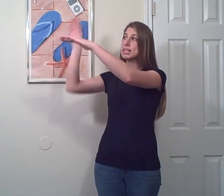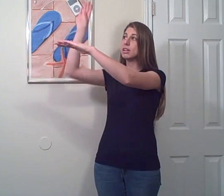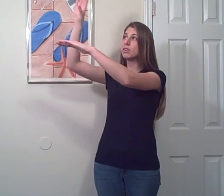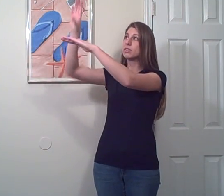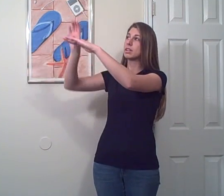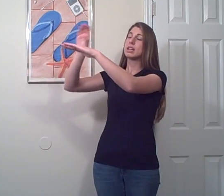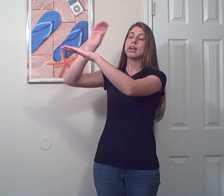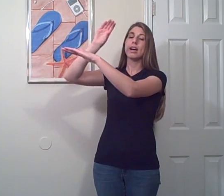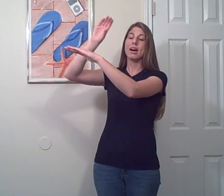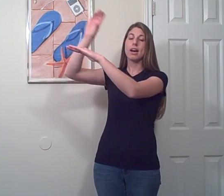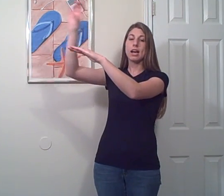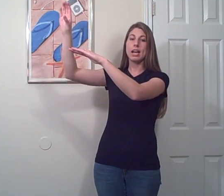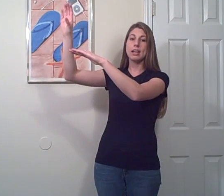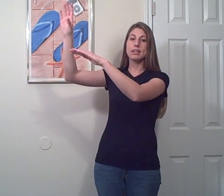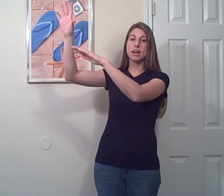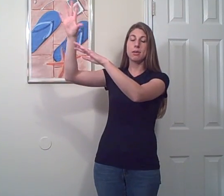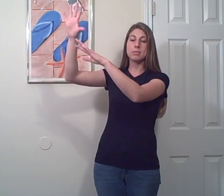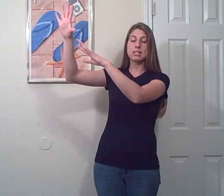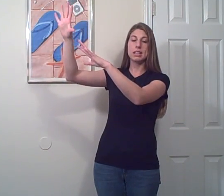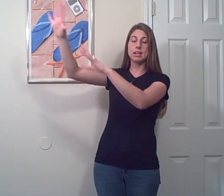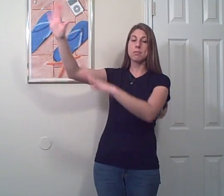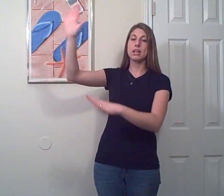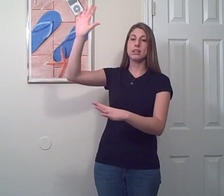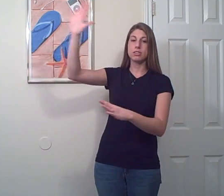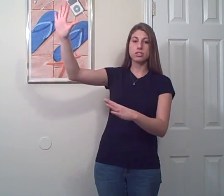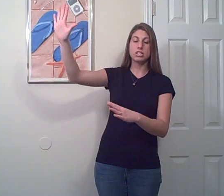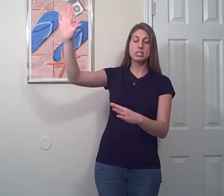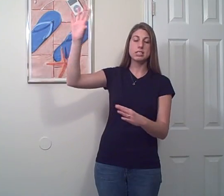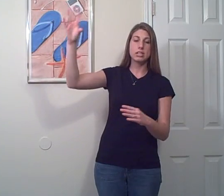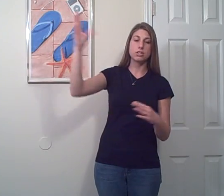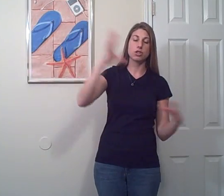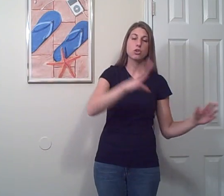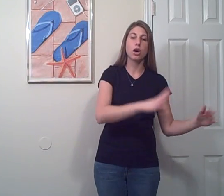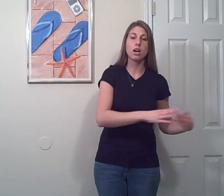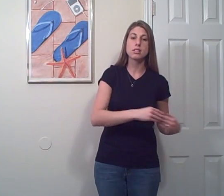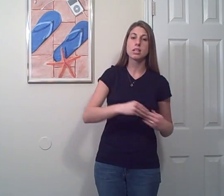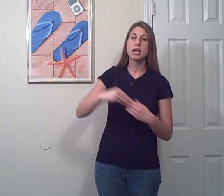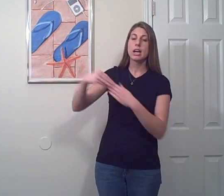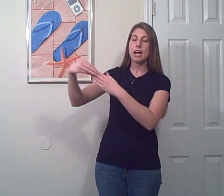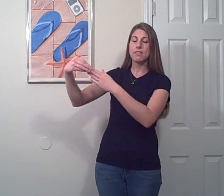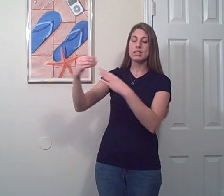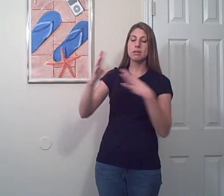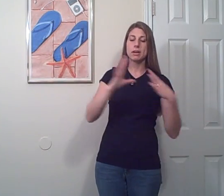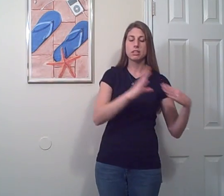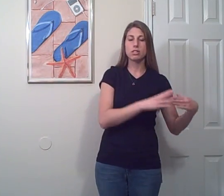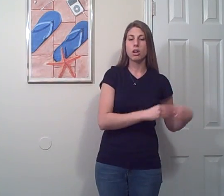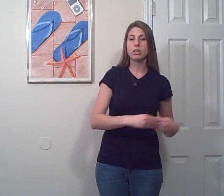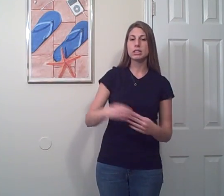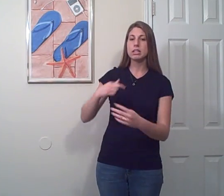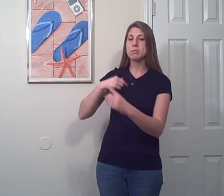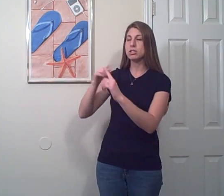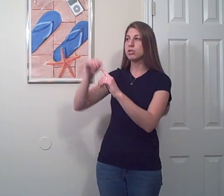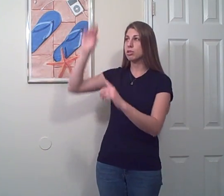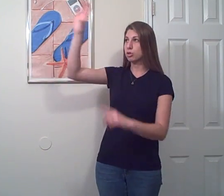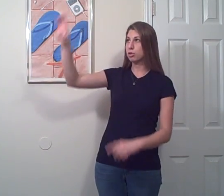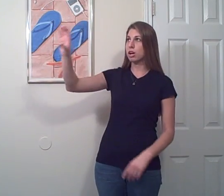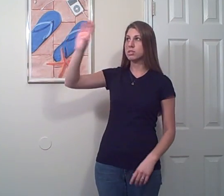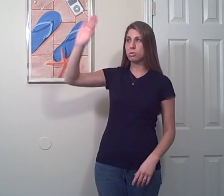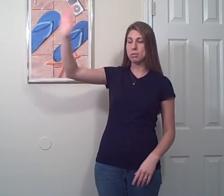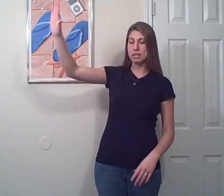hill and set it up there. There's Jesus, there's the cross. Everything about the song, lead me to the cross, will be